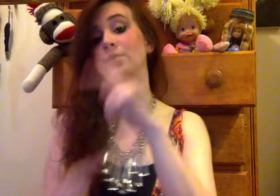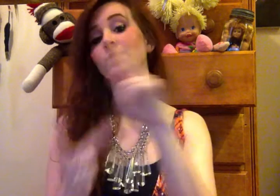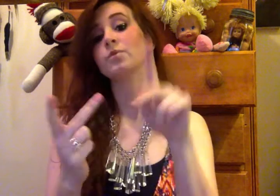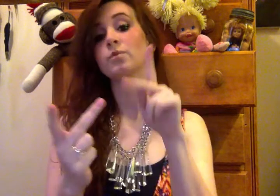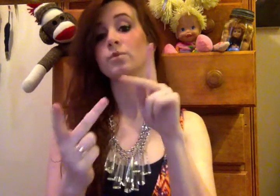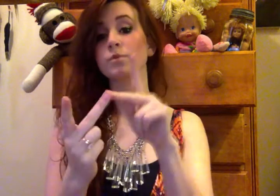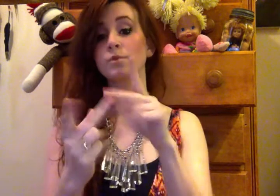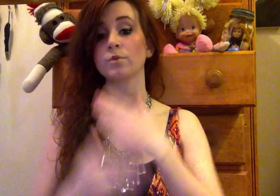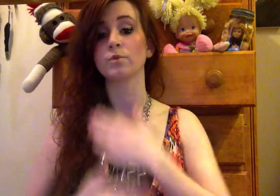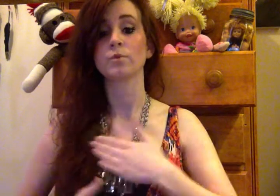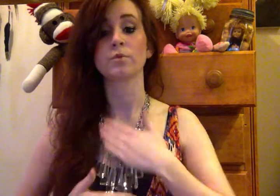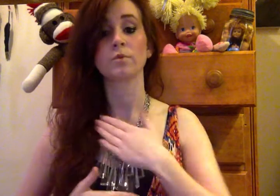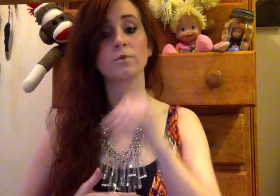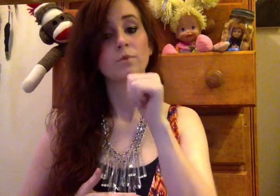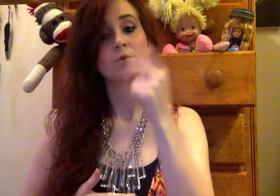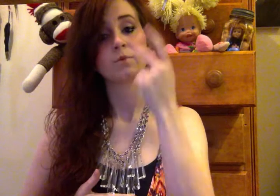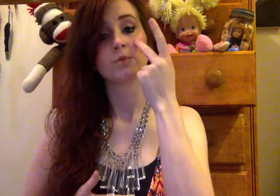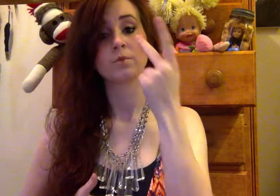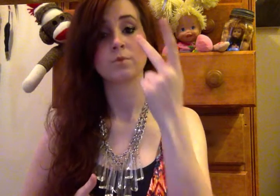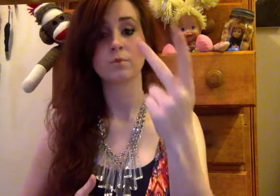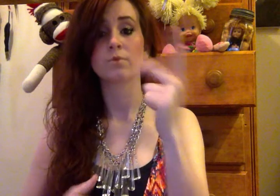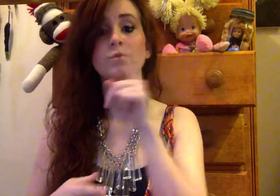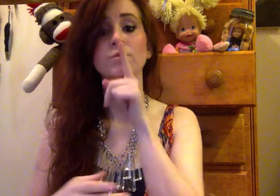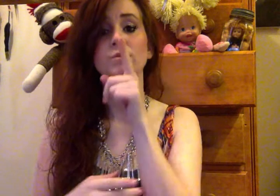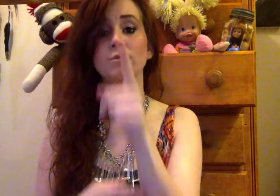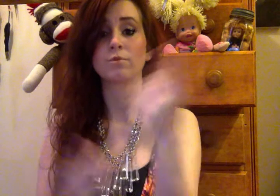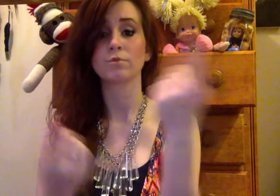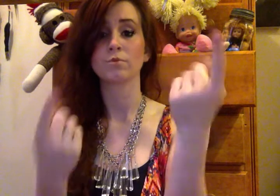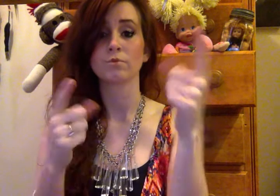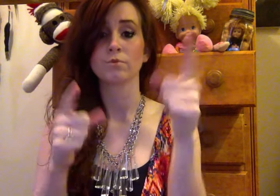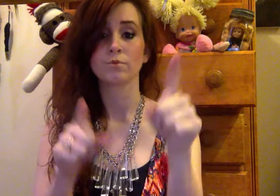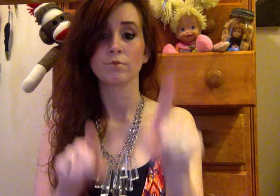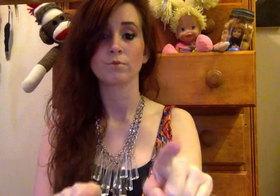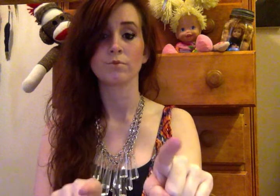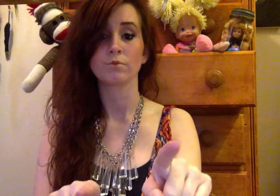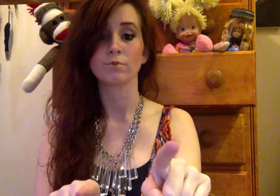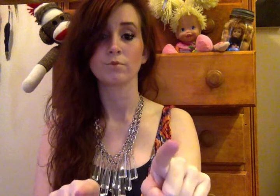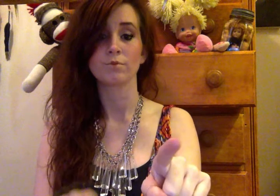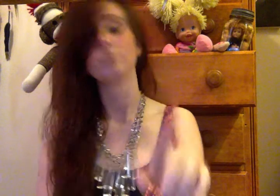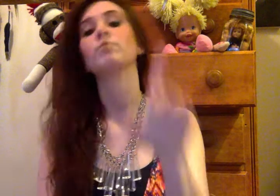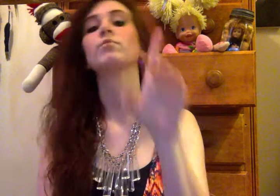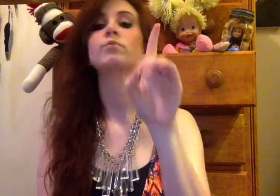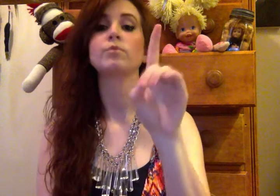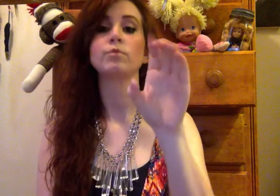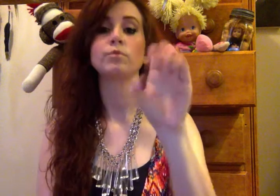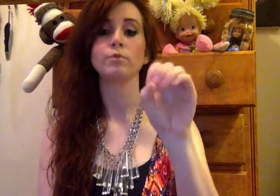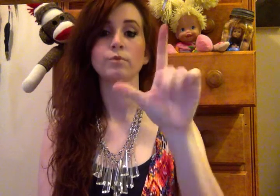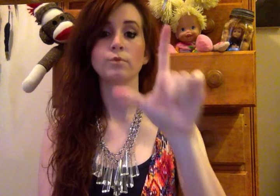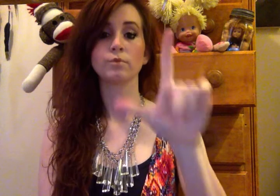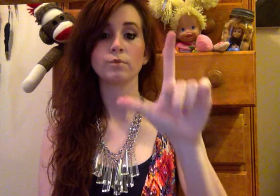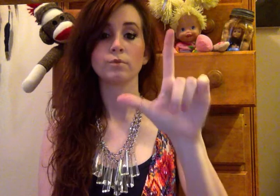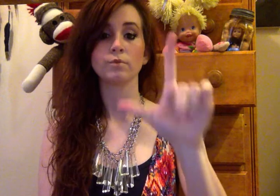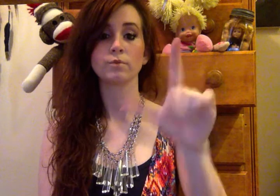Please don't let them look through the curtain C-O-L-L-H-O-U-S-E